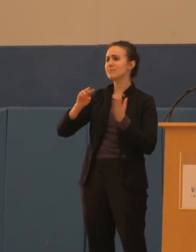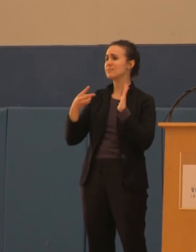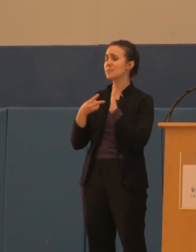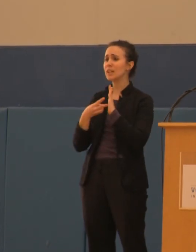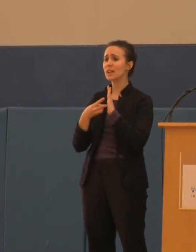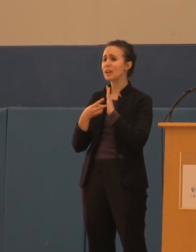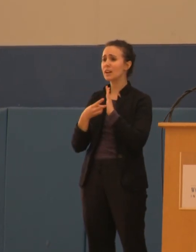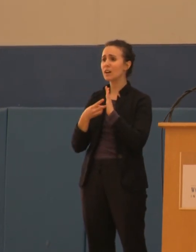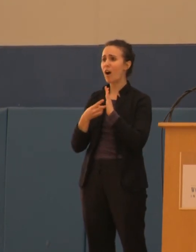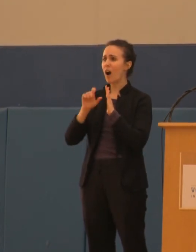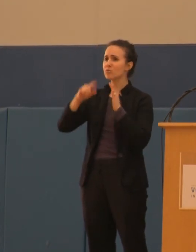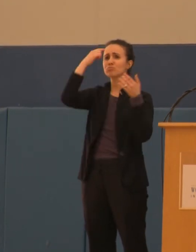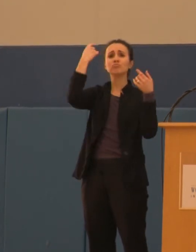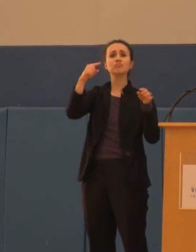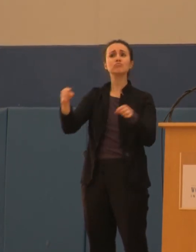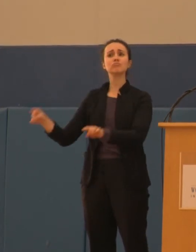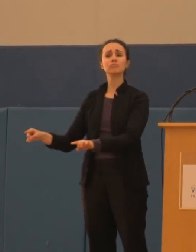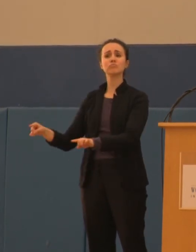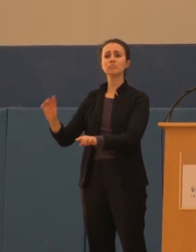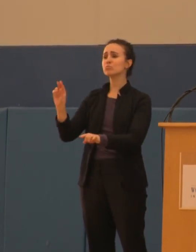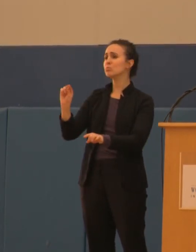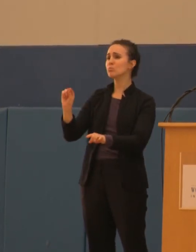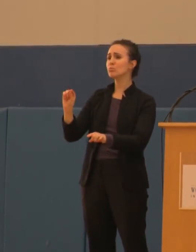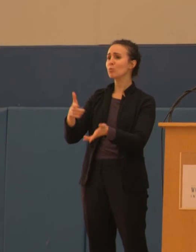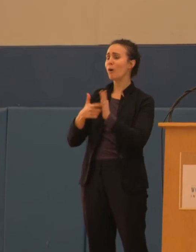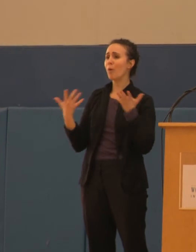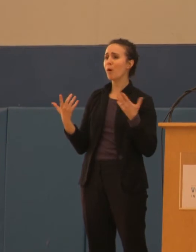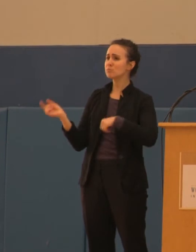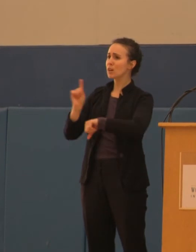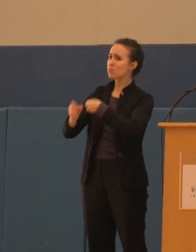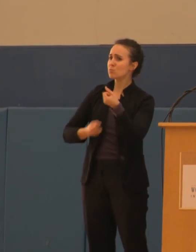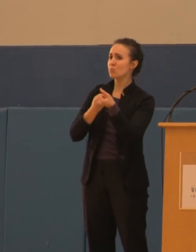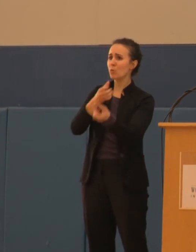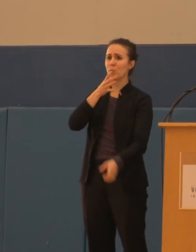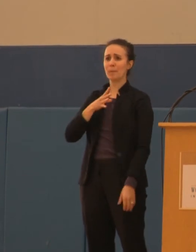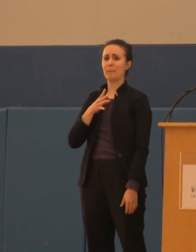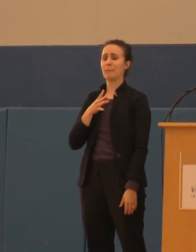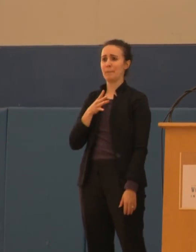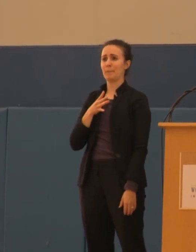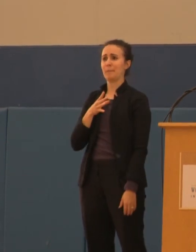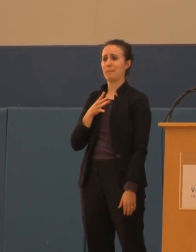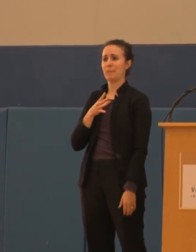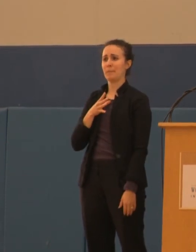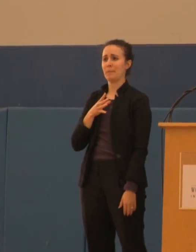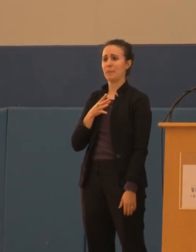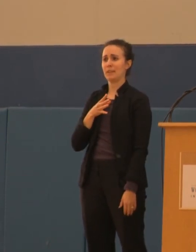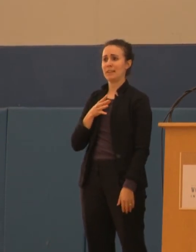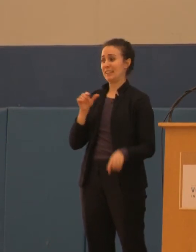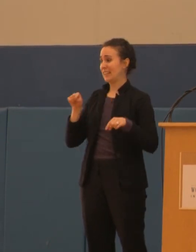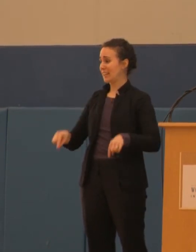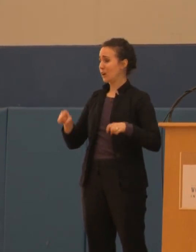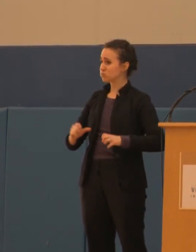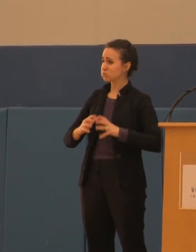again, that you have to agree, but just stand up. Stand up for women. We stand at the birthplace